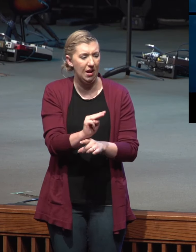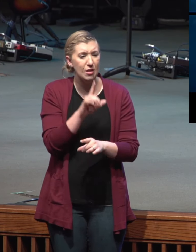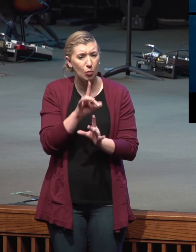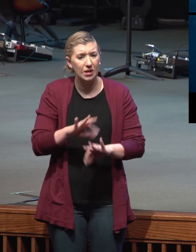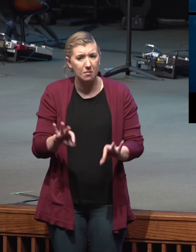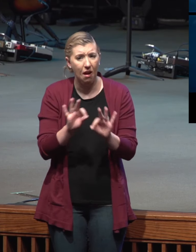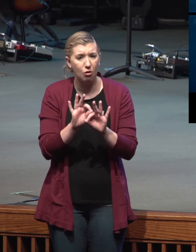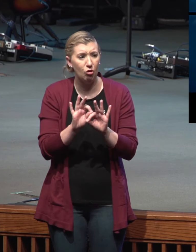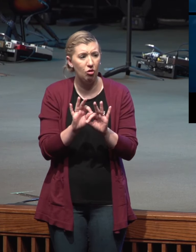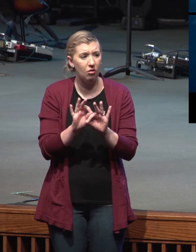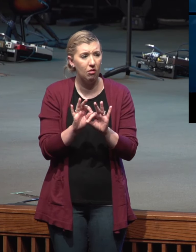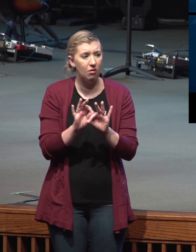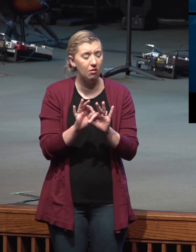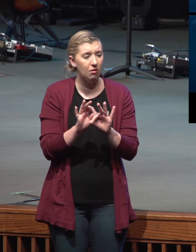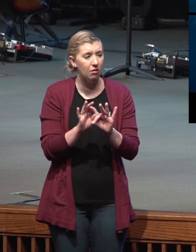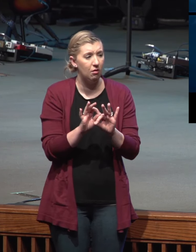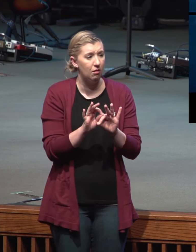matters.